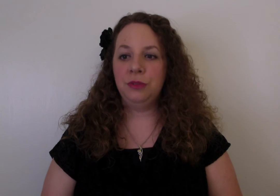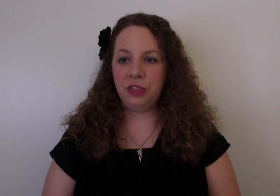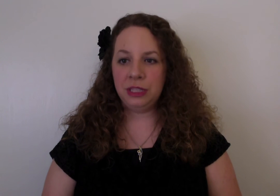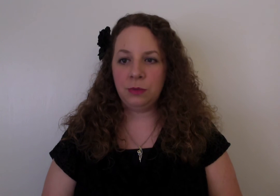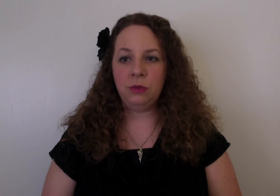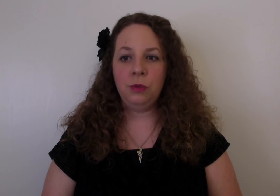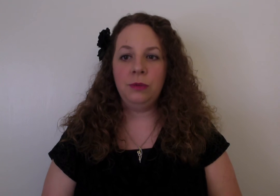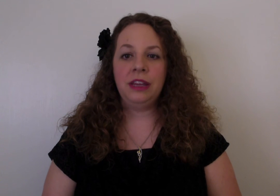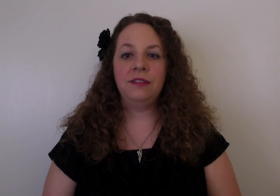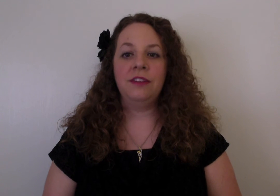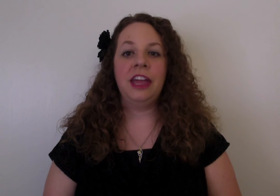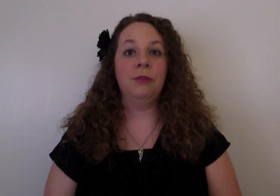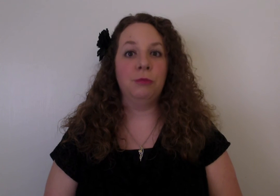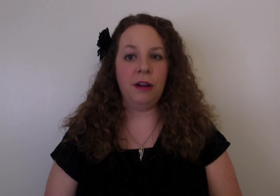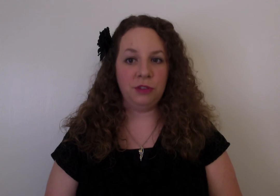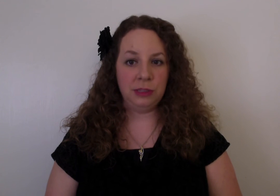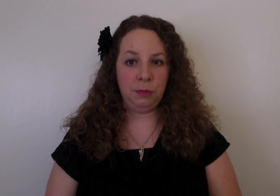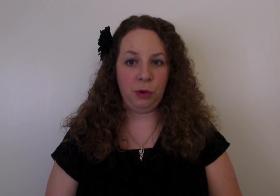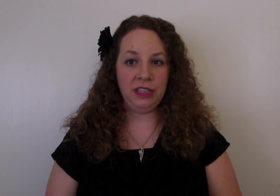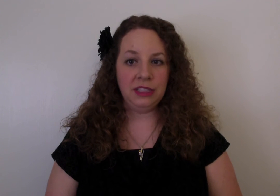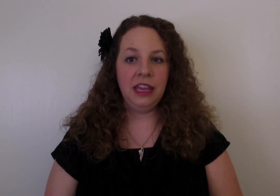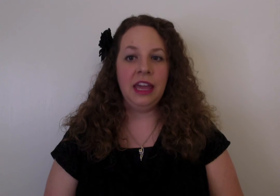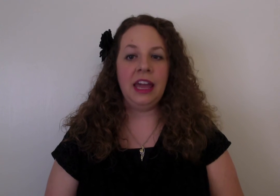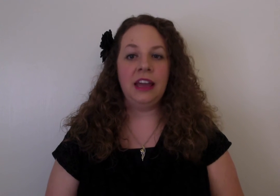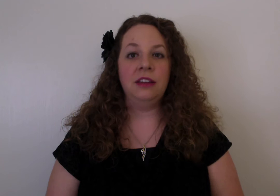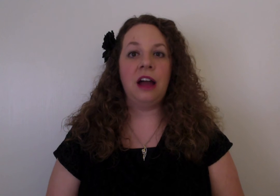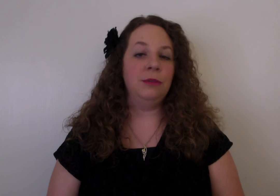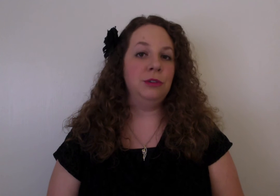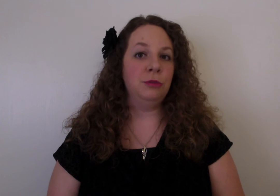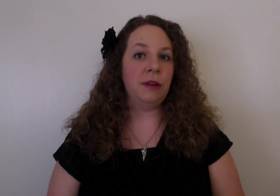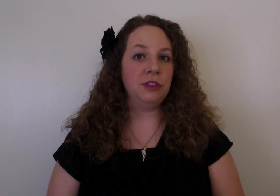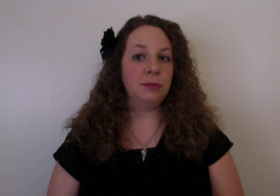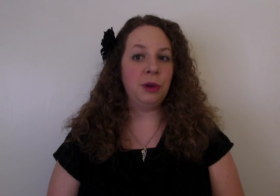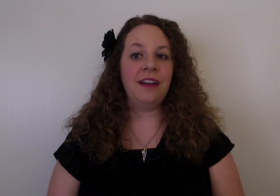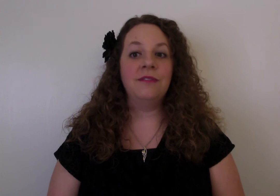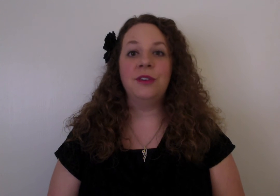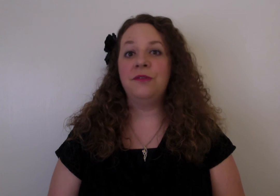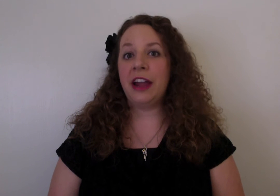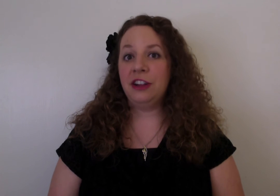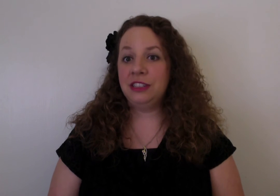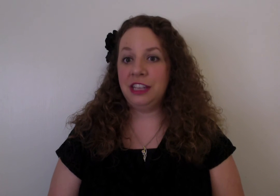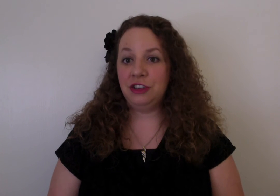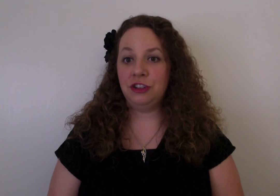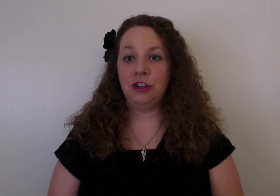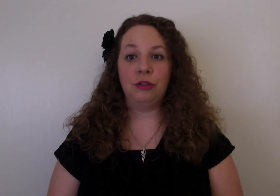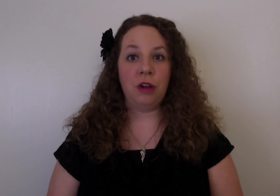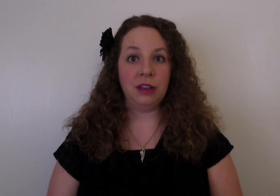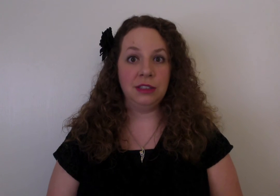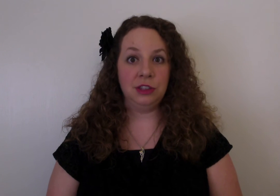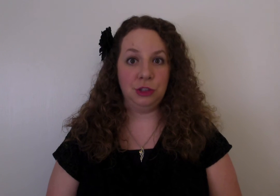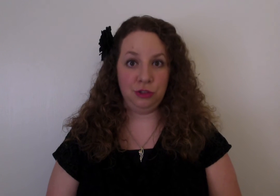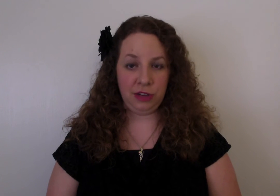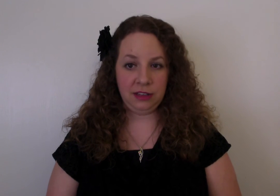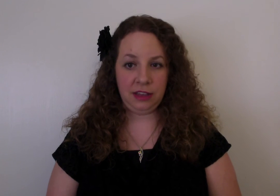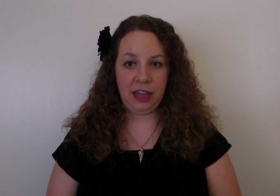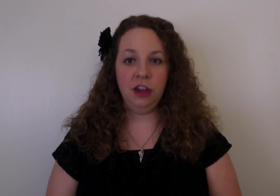this one. We will give a reference point, and I will do a reference point of the fire station across the street, okay? So